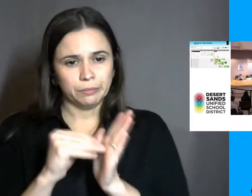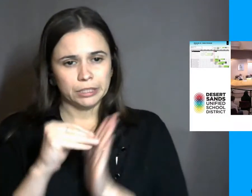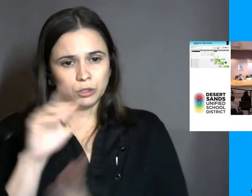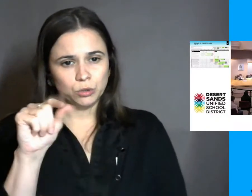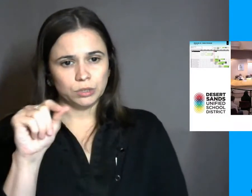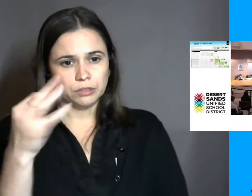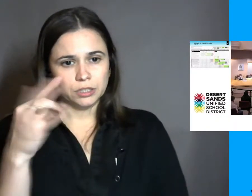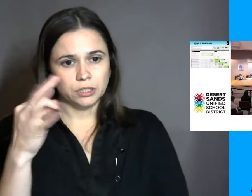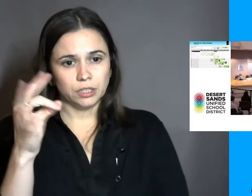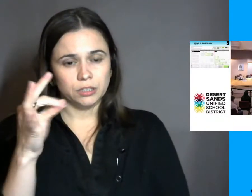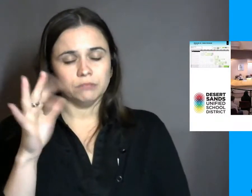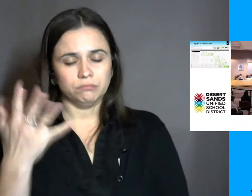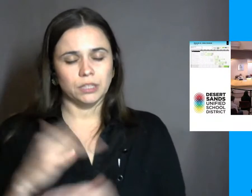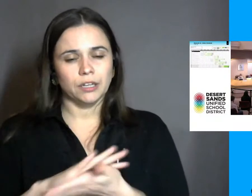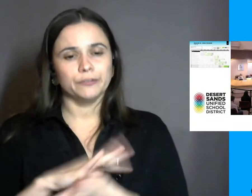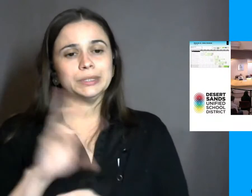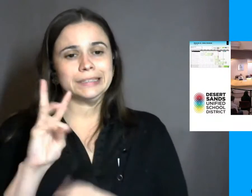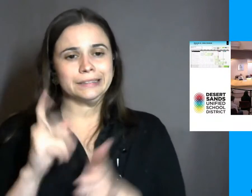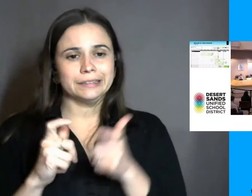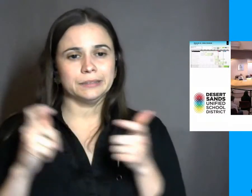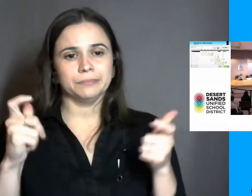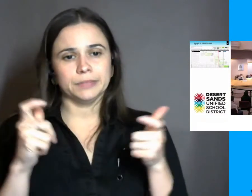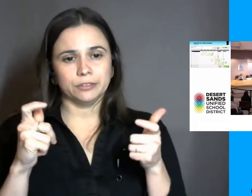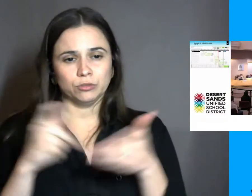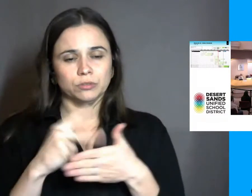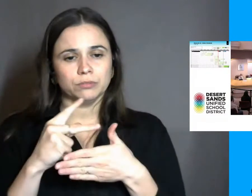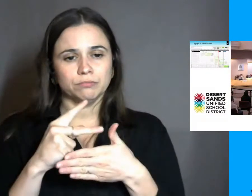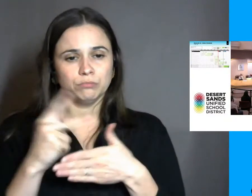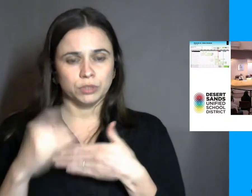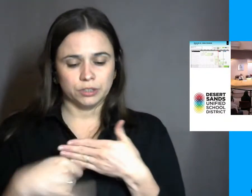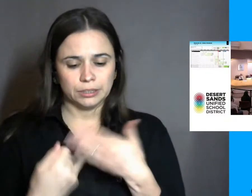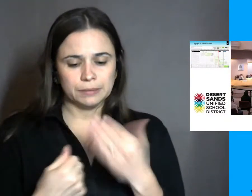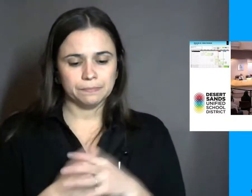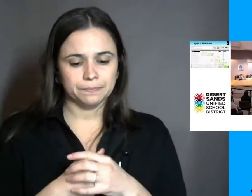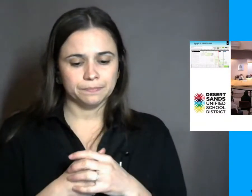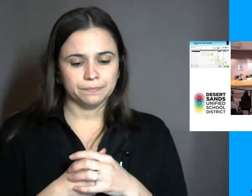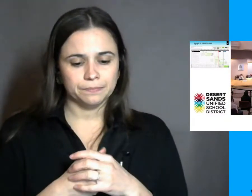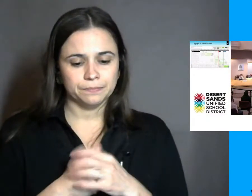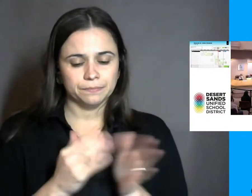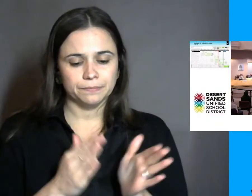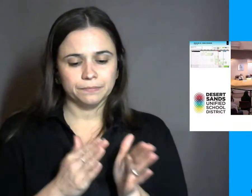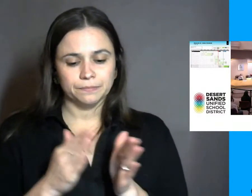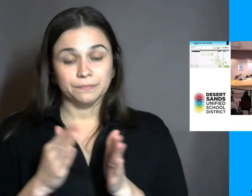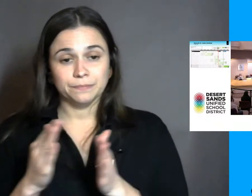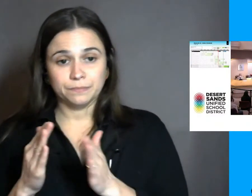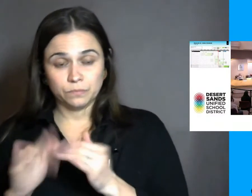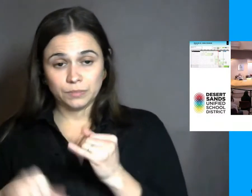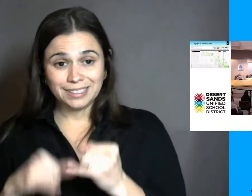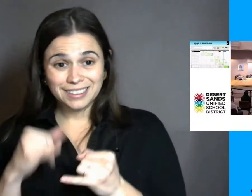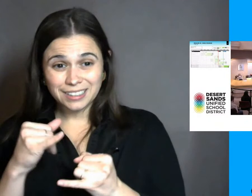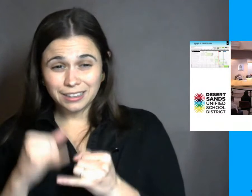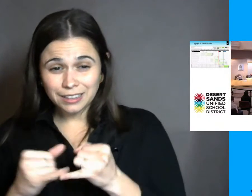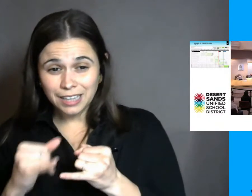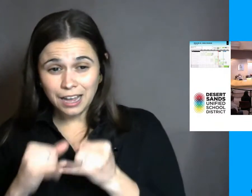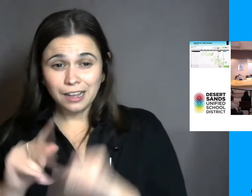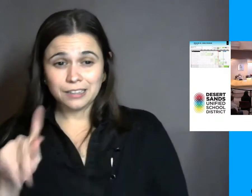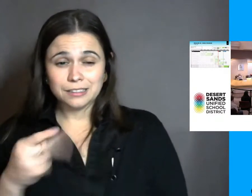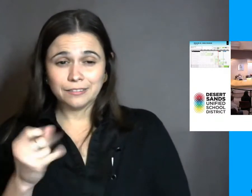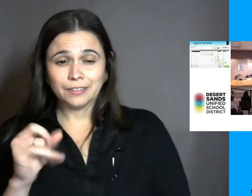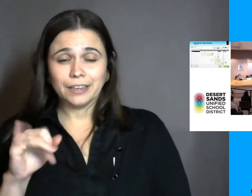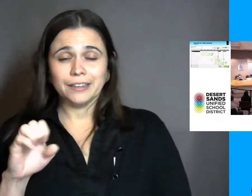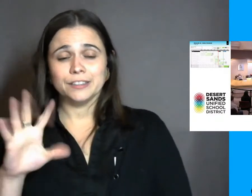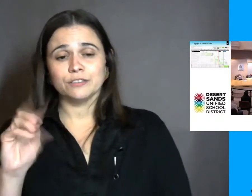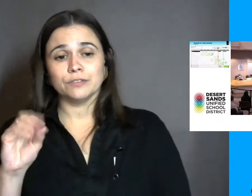the six major projects. And then we went on to our last phase, which was the last $50 million, which was supposed to be